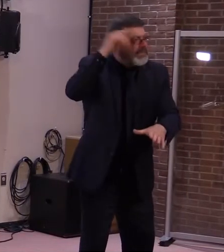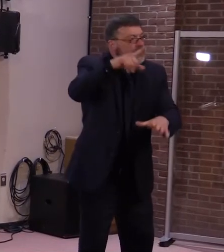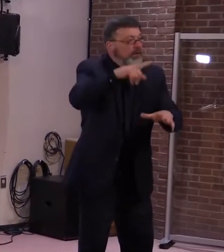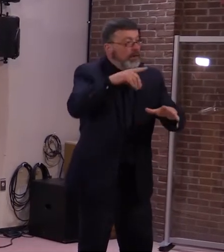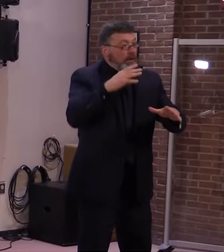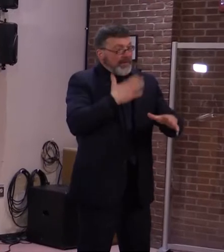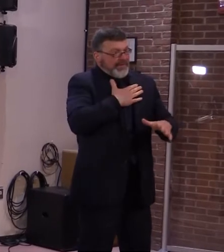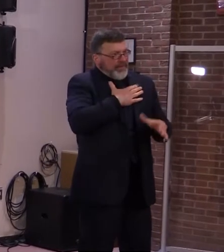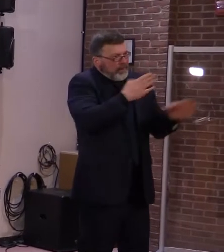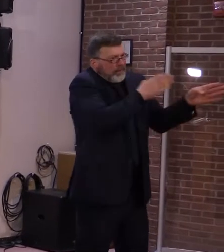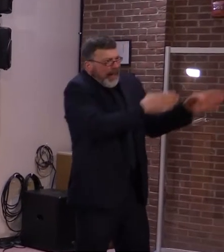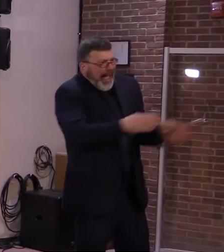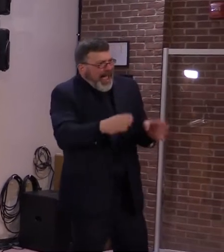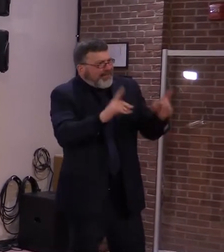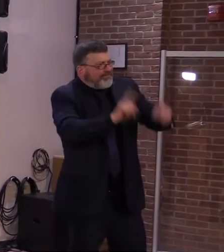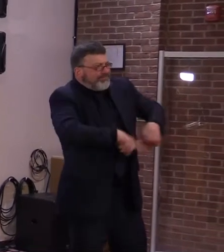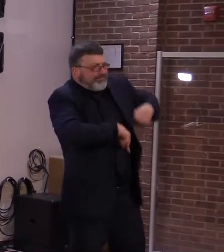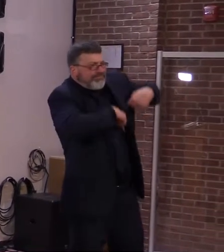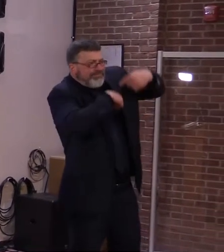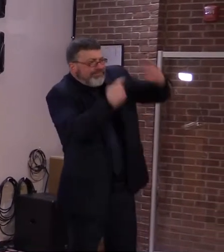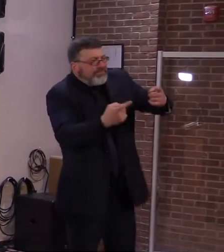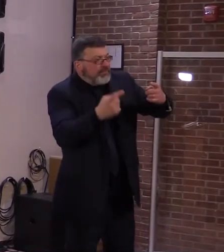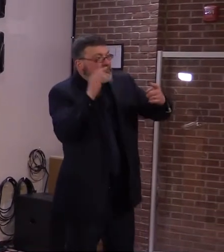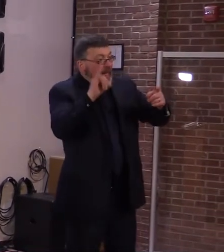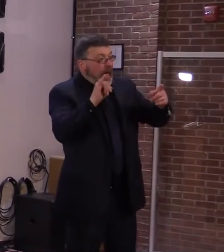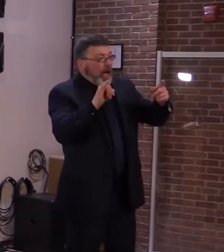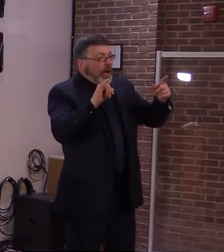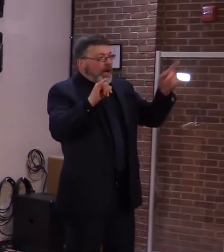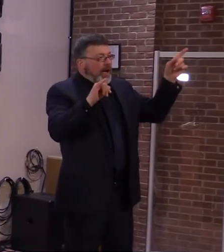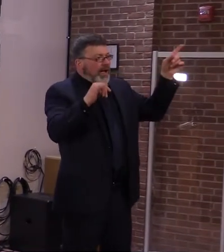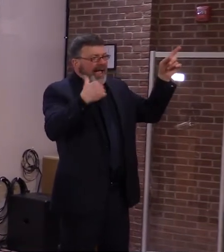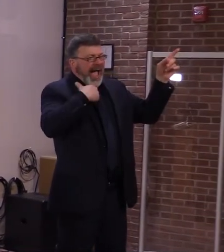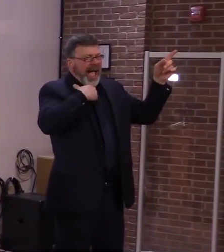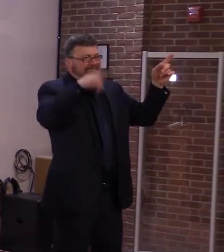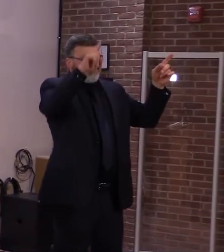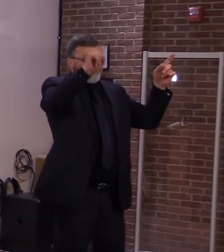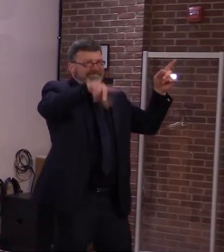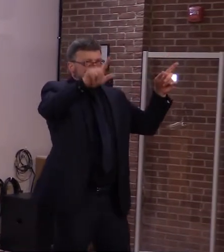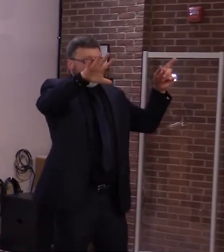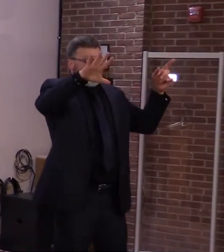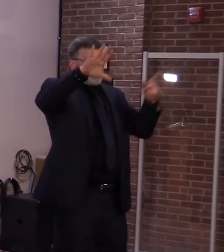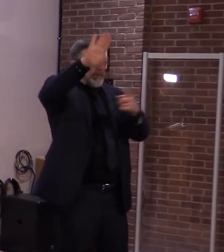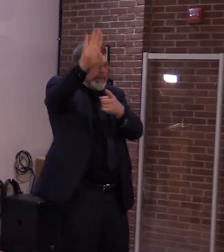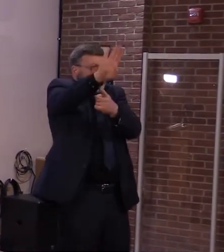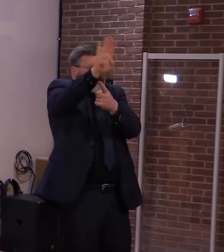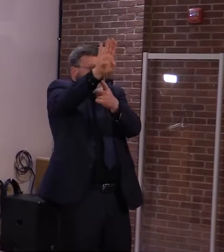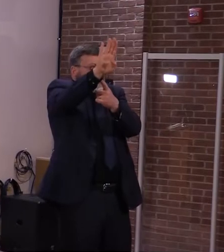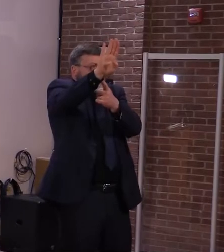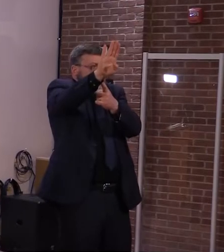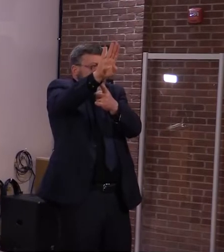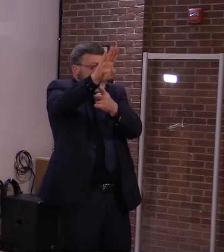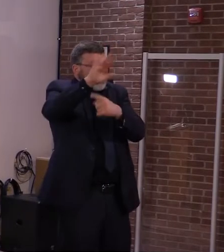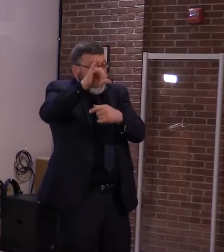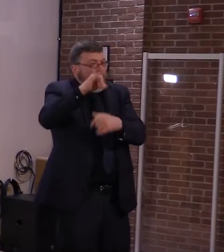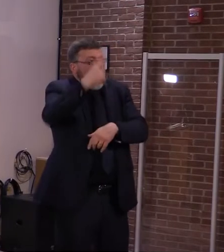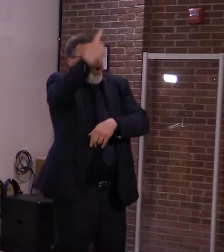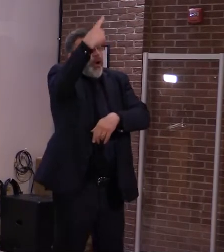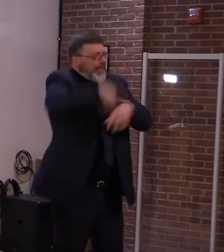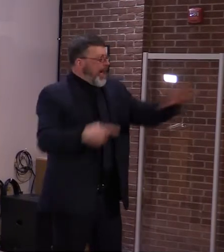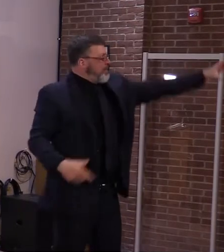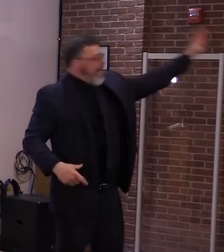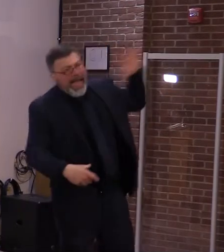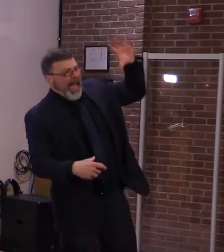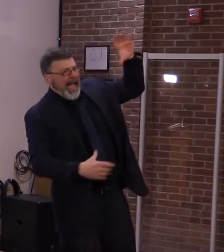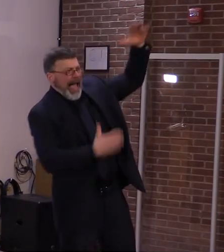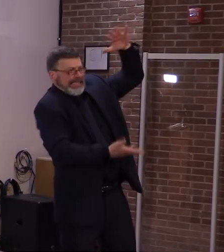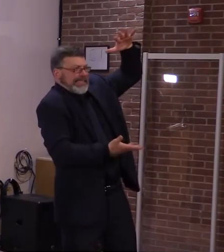to use the $1 billion that we're receiving that's flexible, the ARPA funding. We received